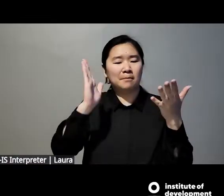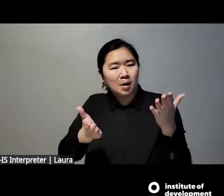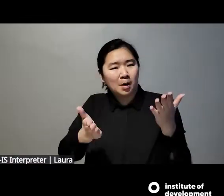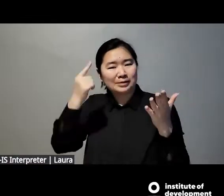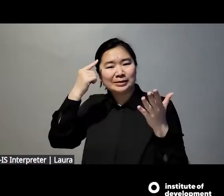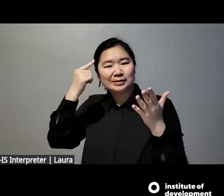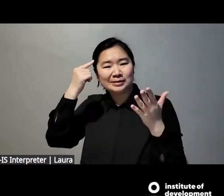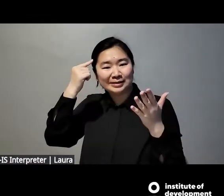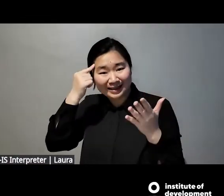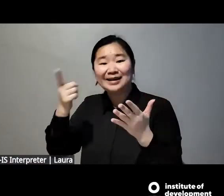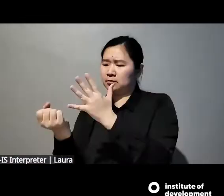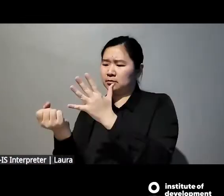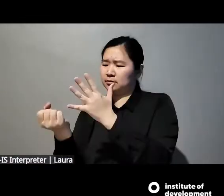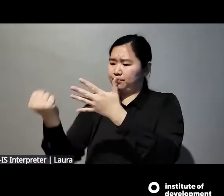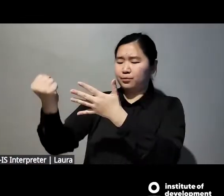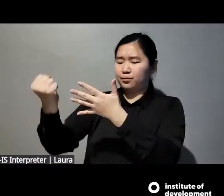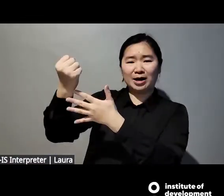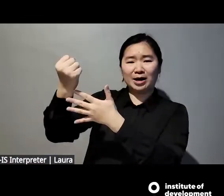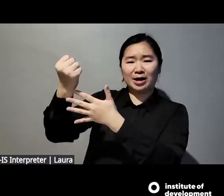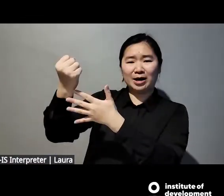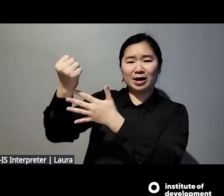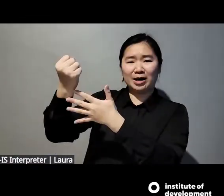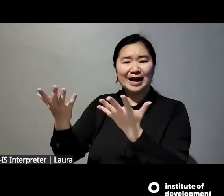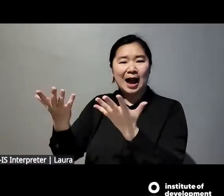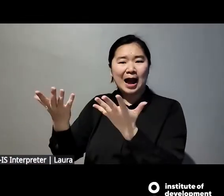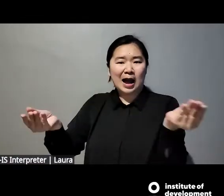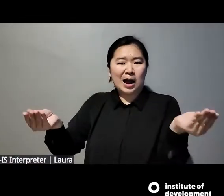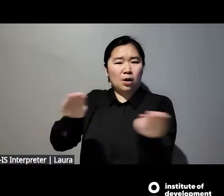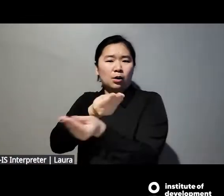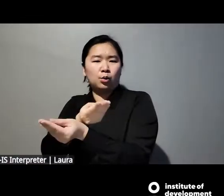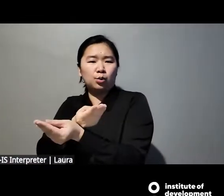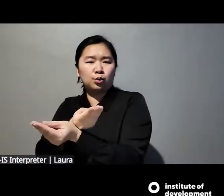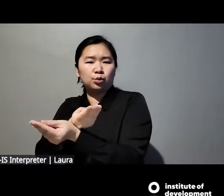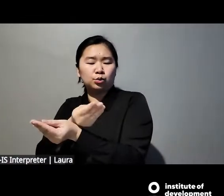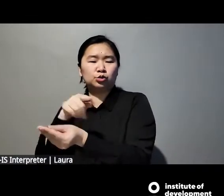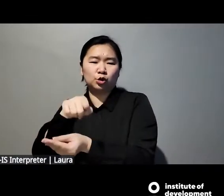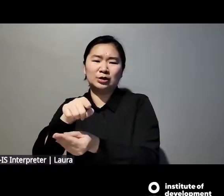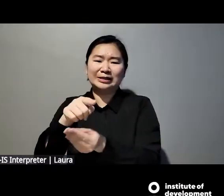sector with the opportunity to improve their